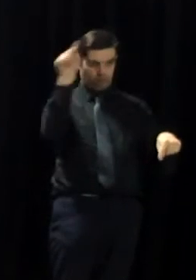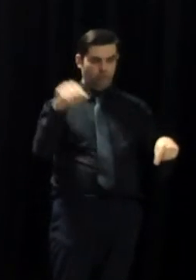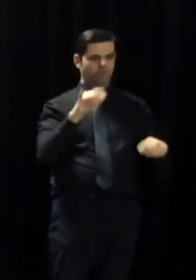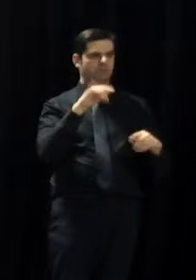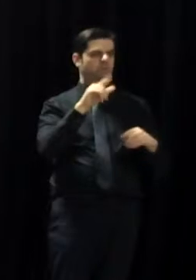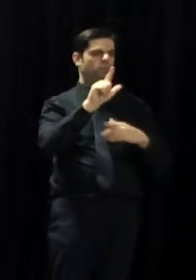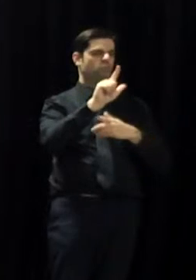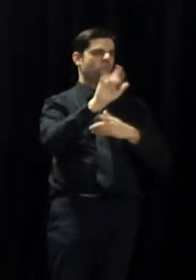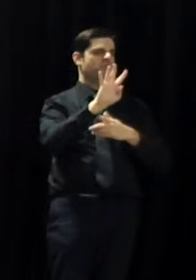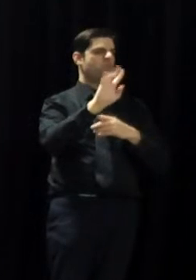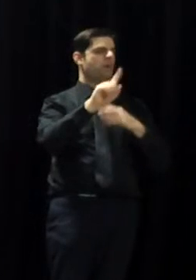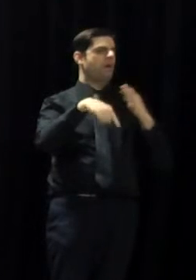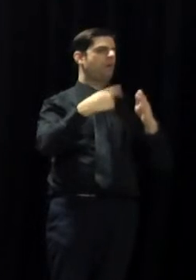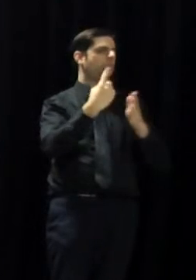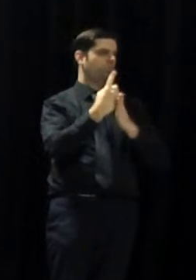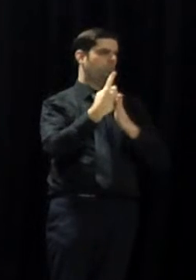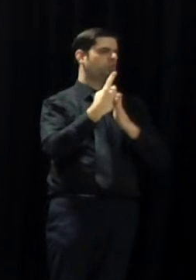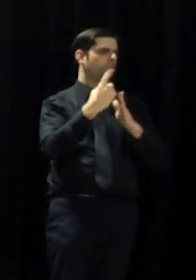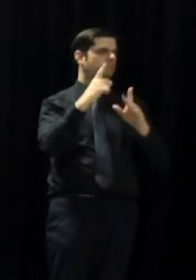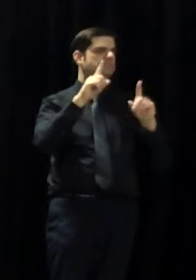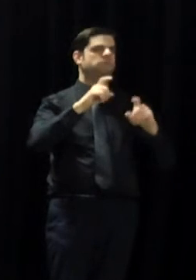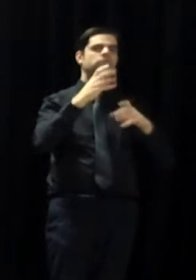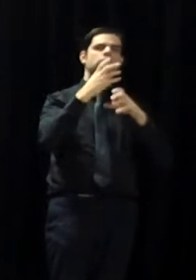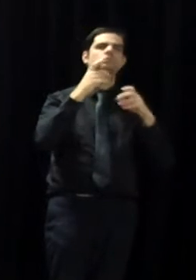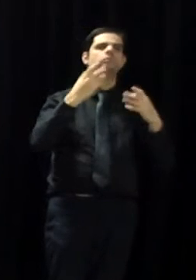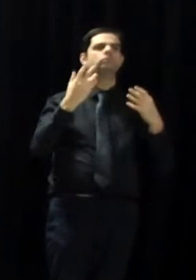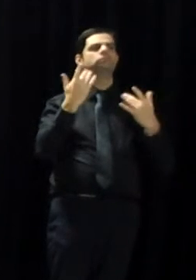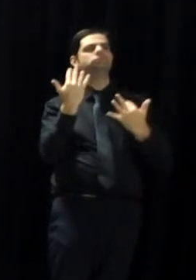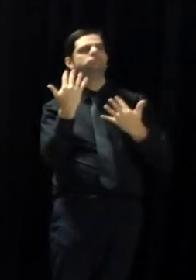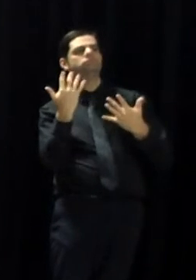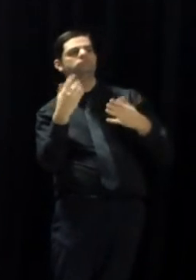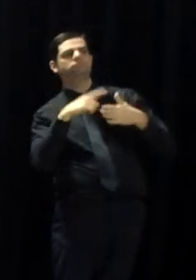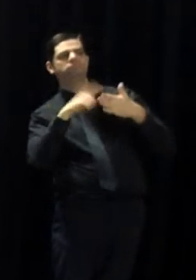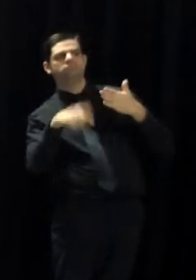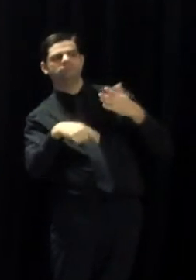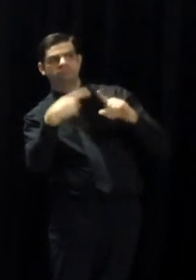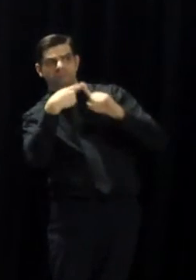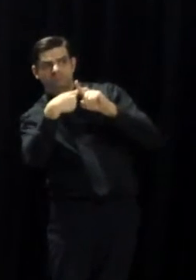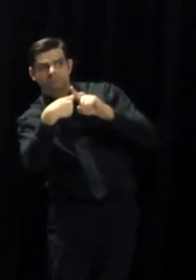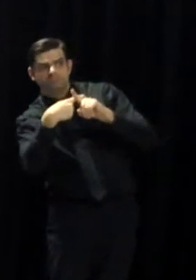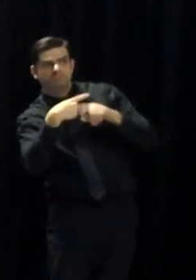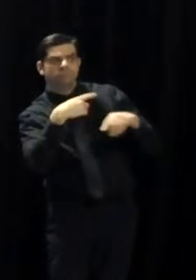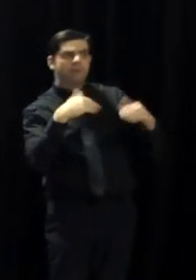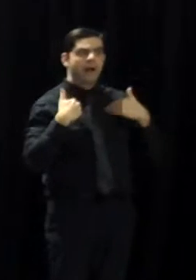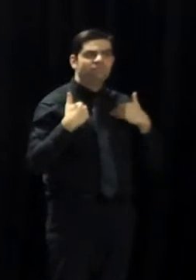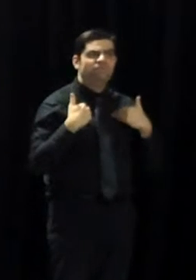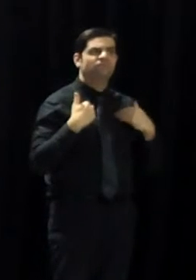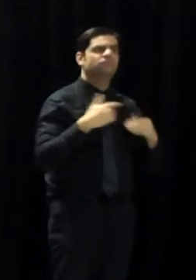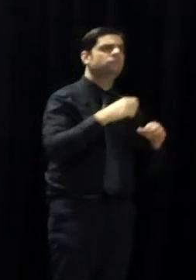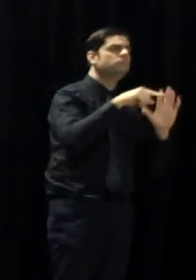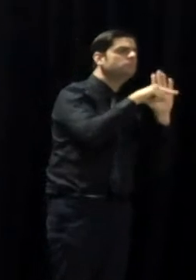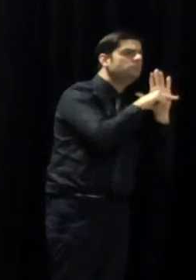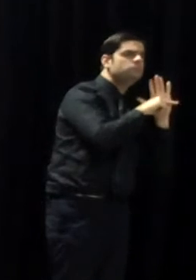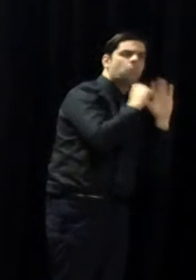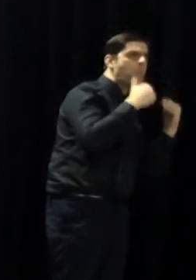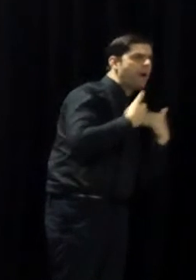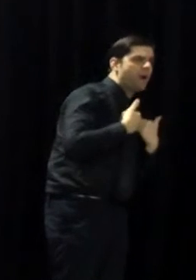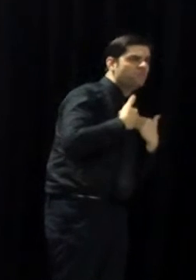those after we identify it, we'll quarantine. And then the fourth part of the strategy now, which we're so happy about, is vaccinations.